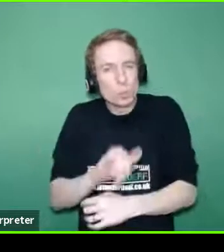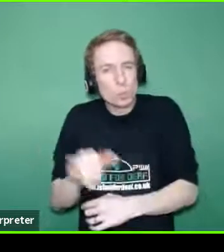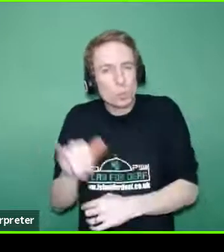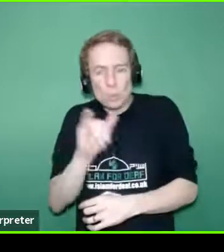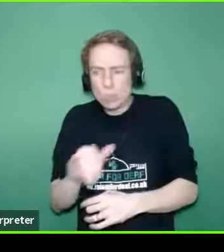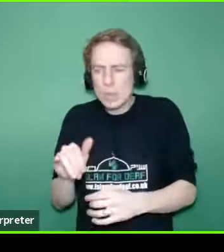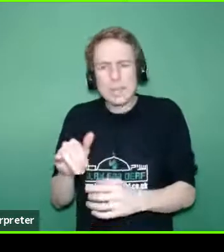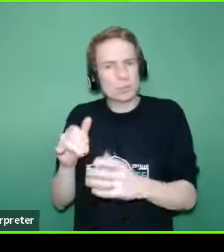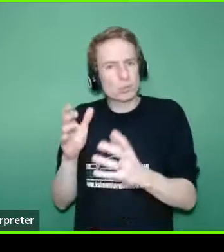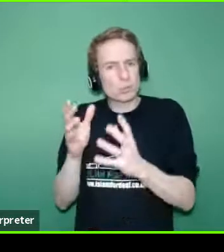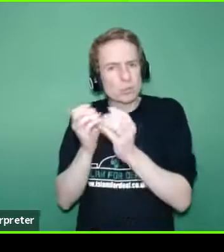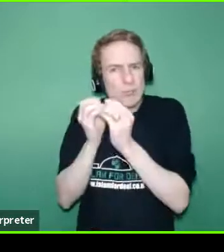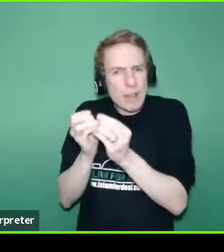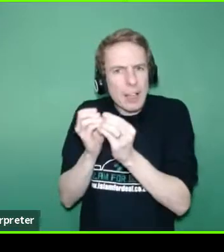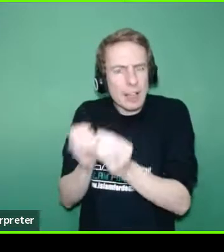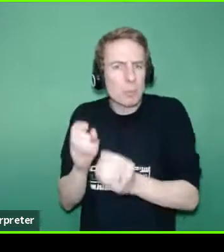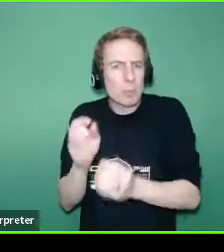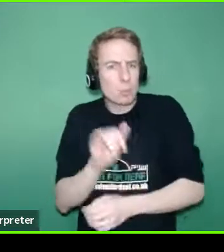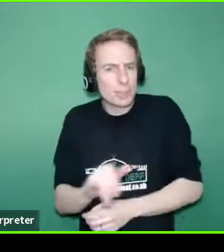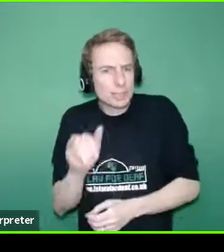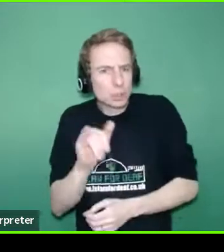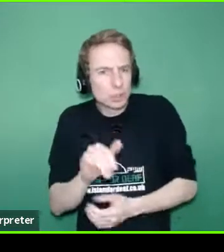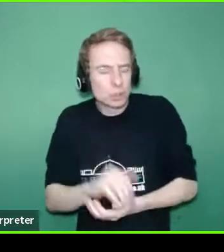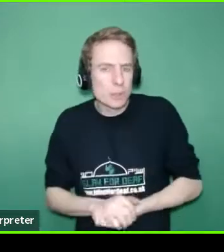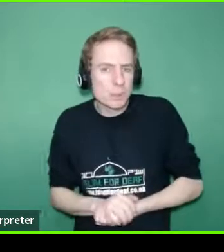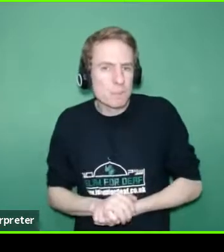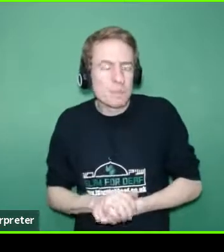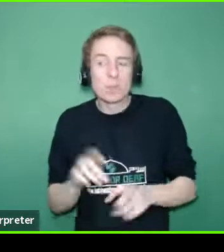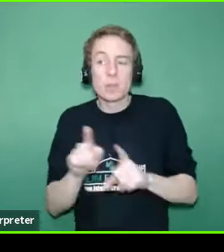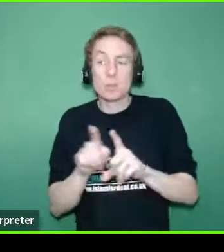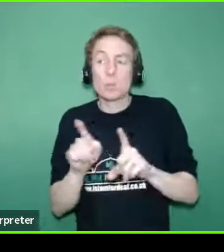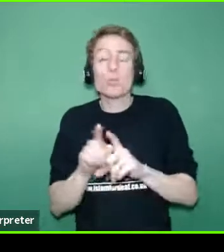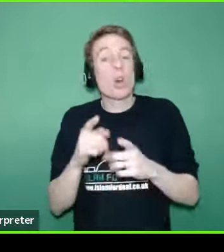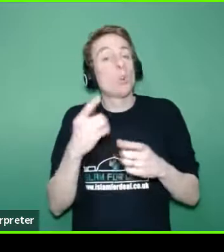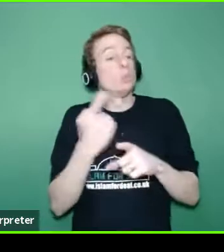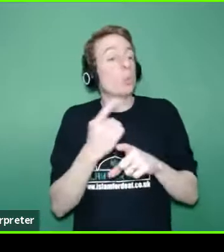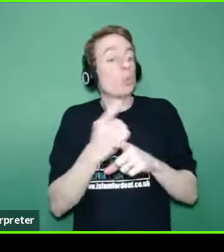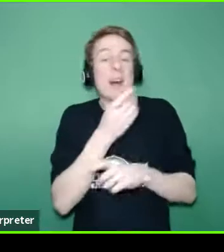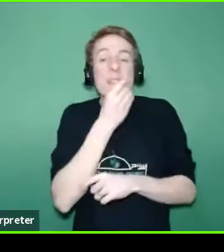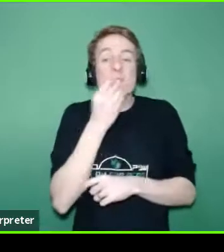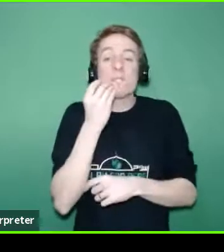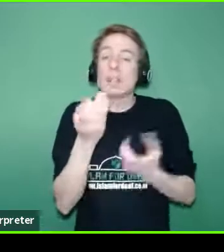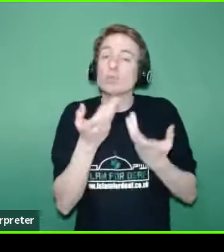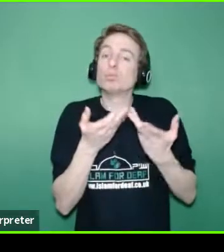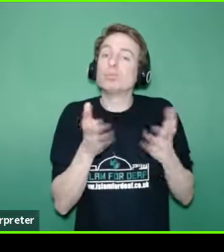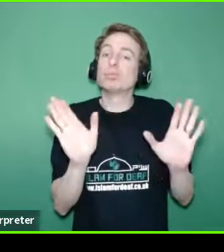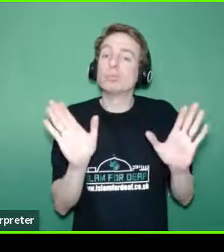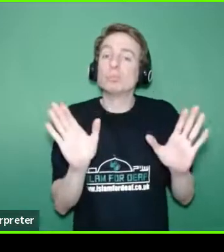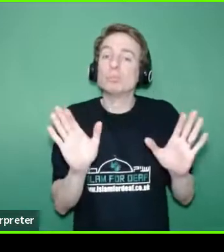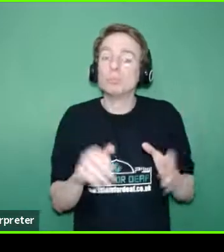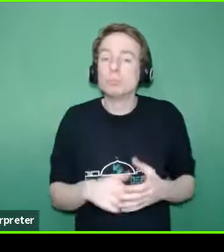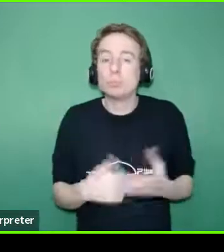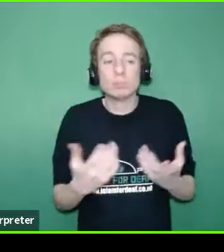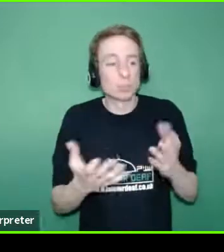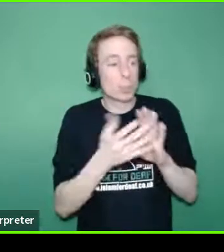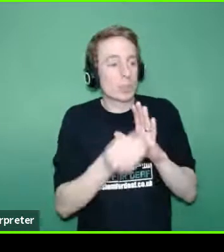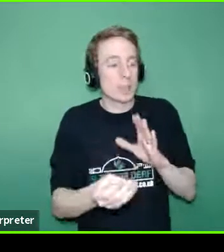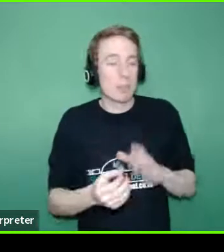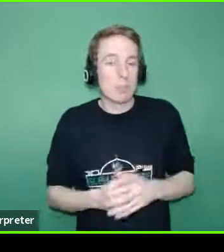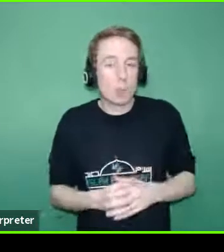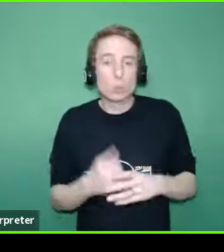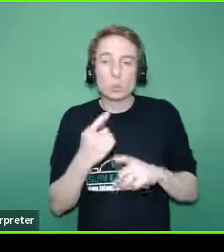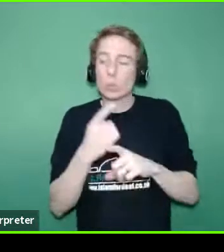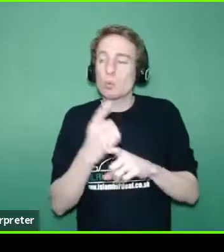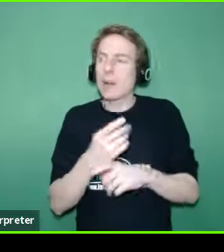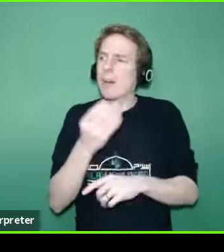mentions fasting in an unrestricted general sense, whereby he mentions, for example, the virtues of